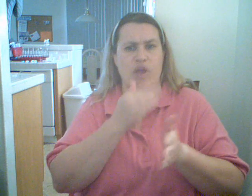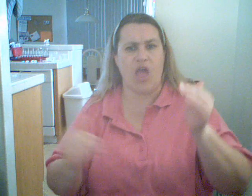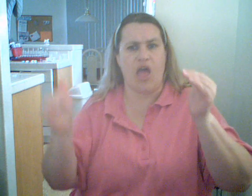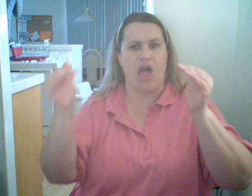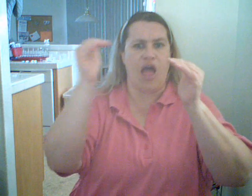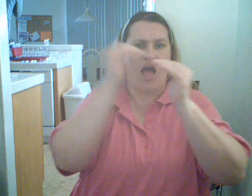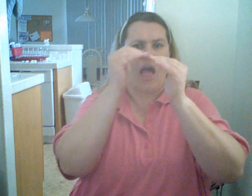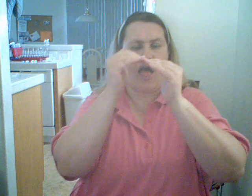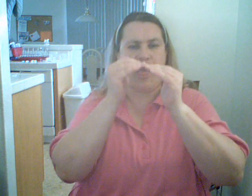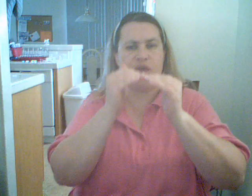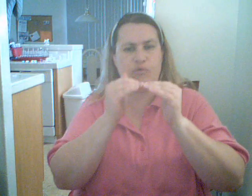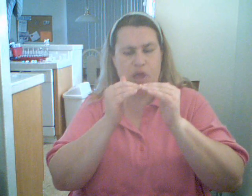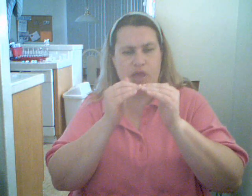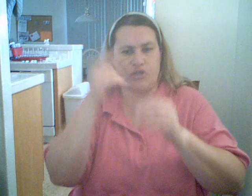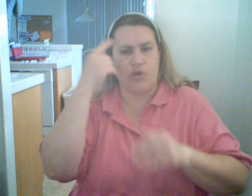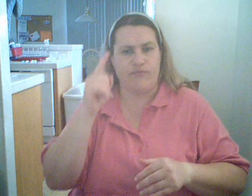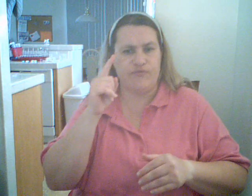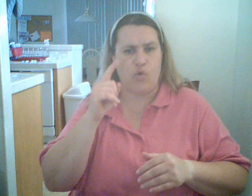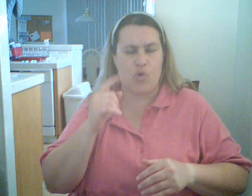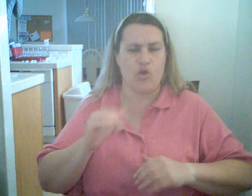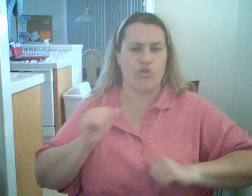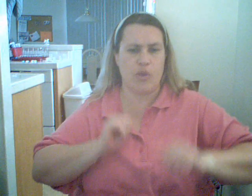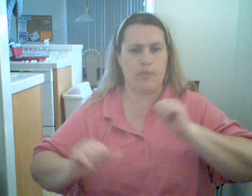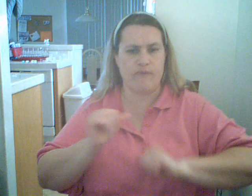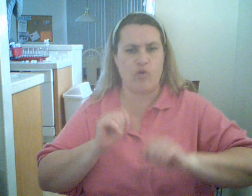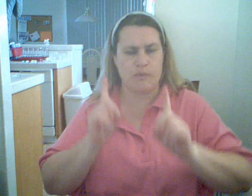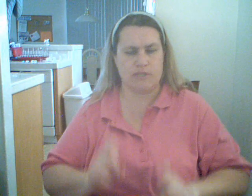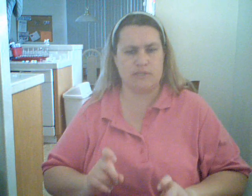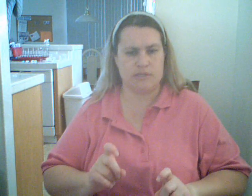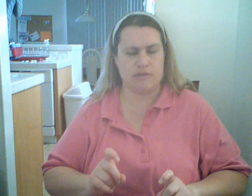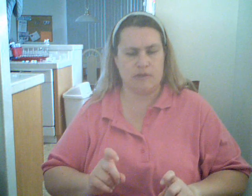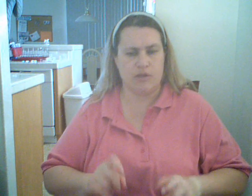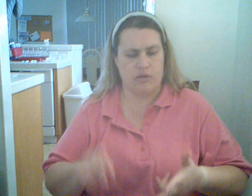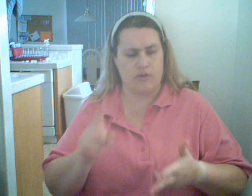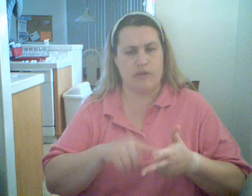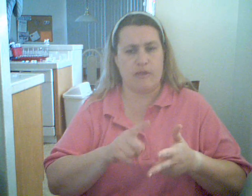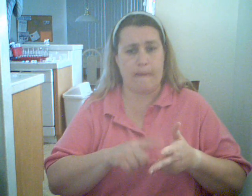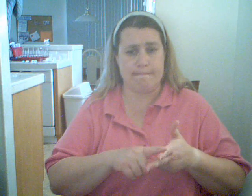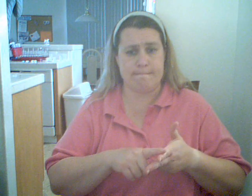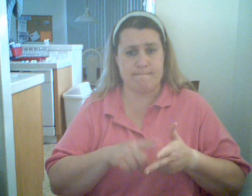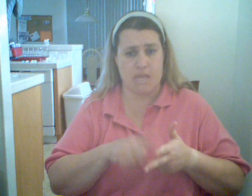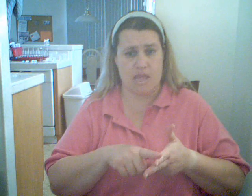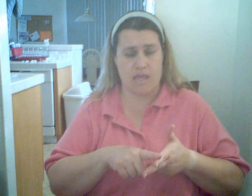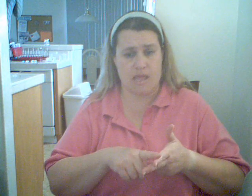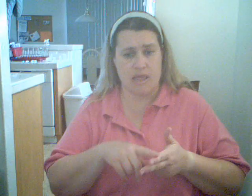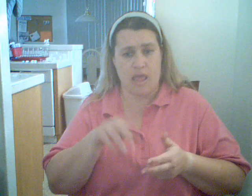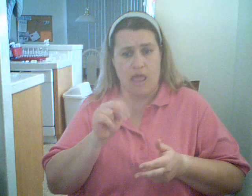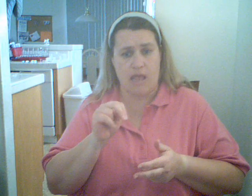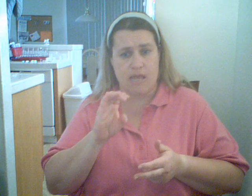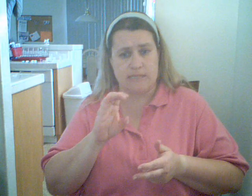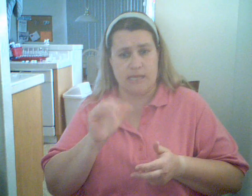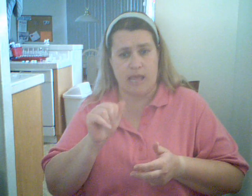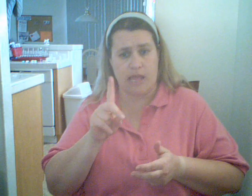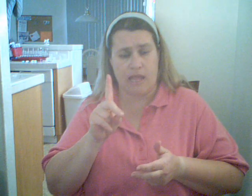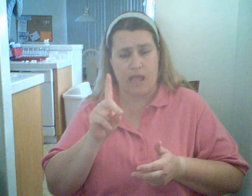portion of the test. So to be an NIC Advanced certified member, you will have, again, passed the